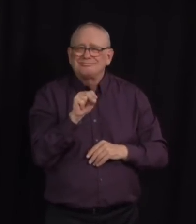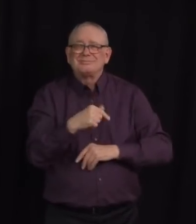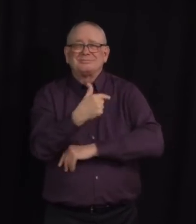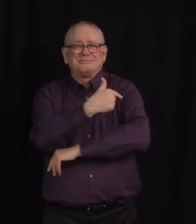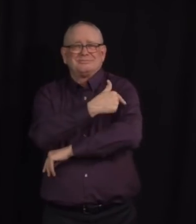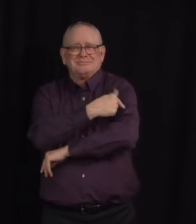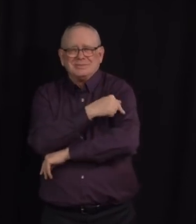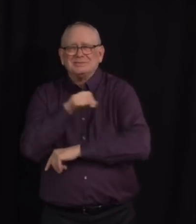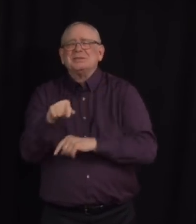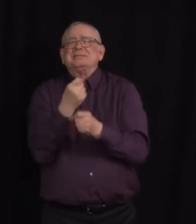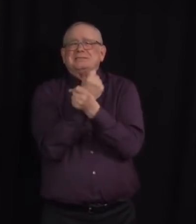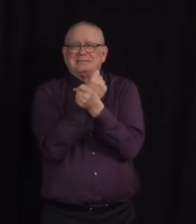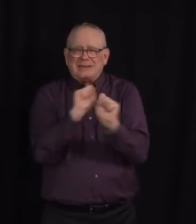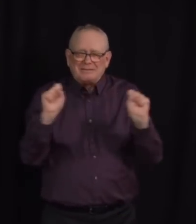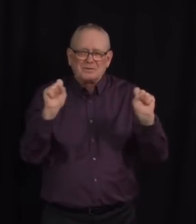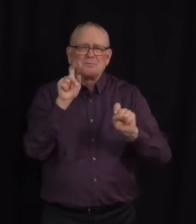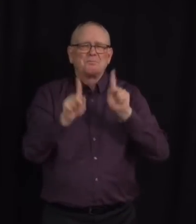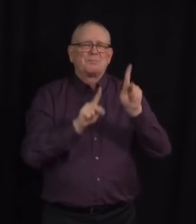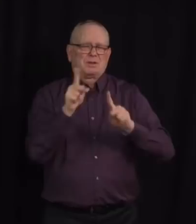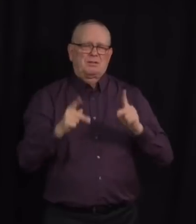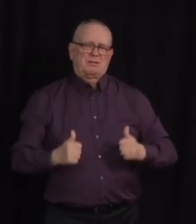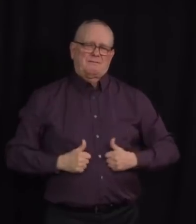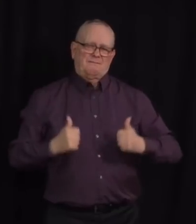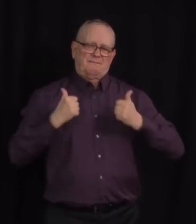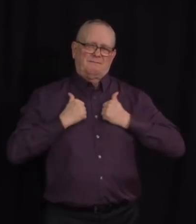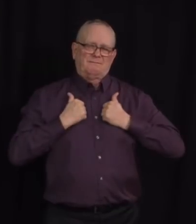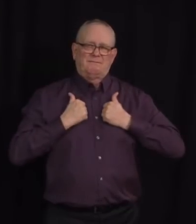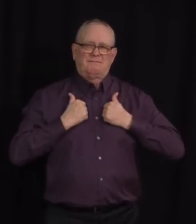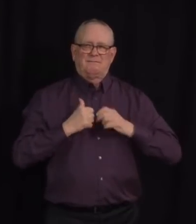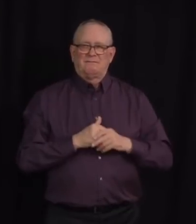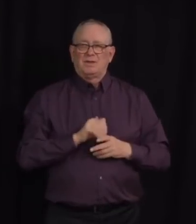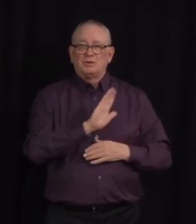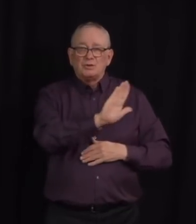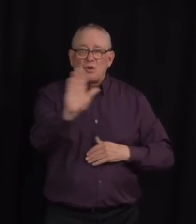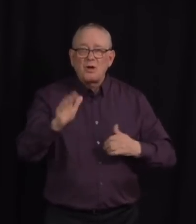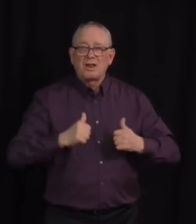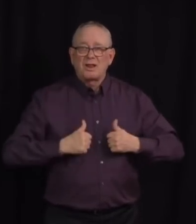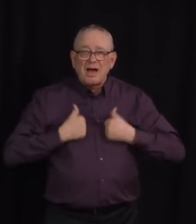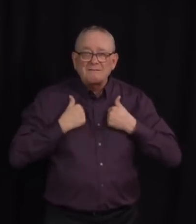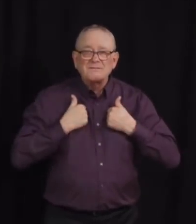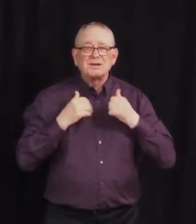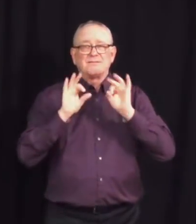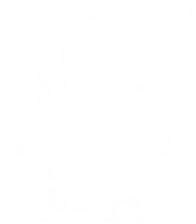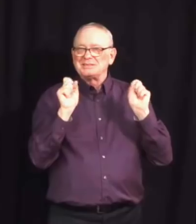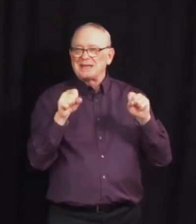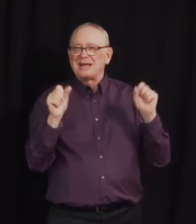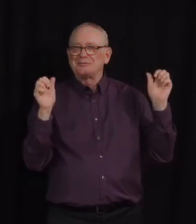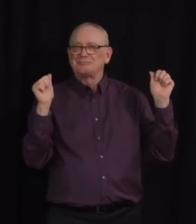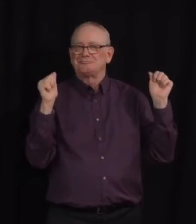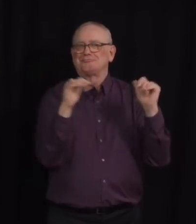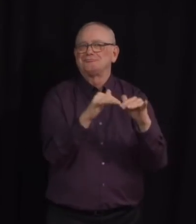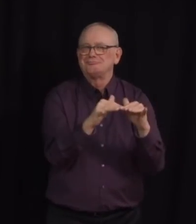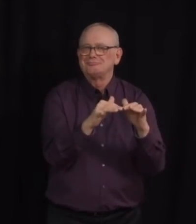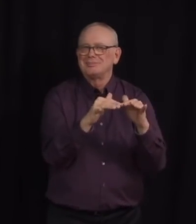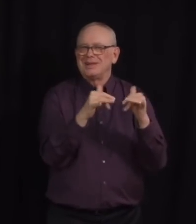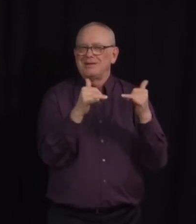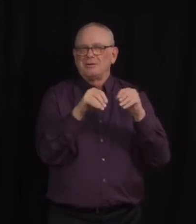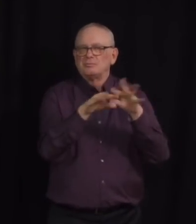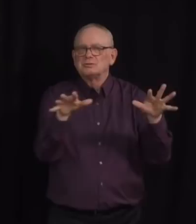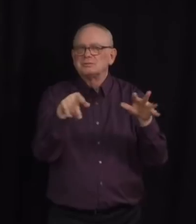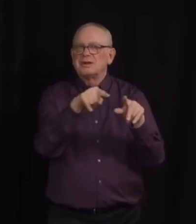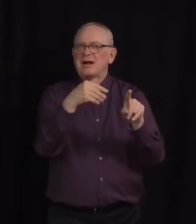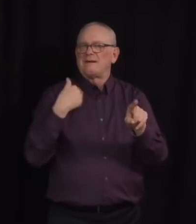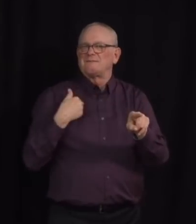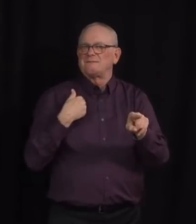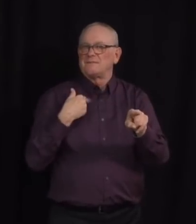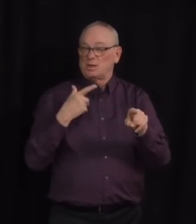around you. I continue encouraging everyone to get their dose as soon as they are eligible. We're absolutely